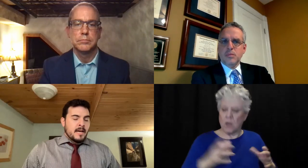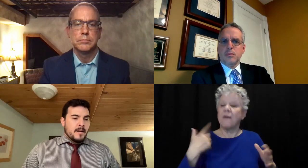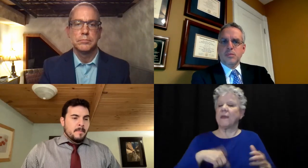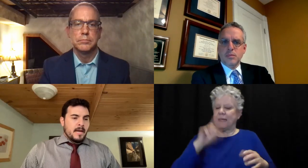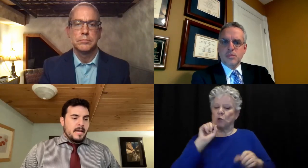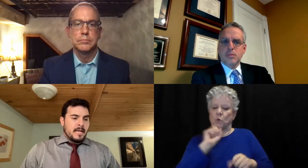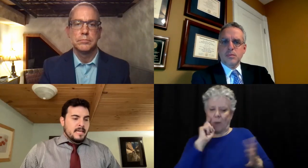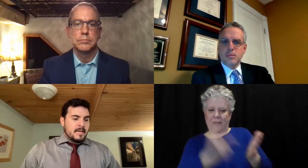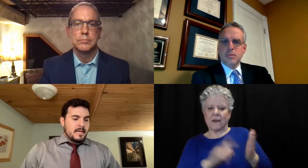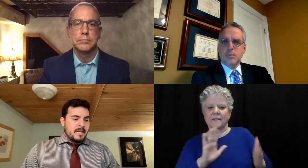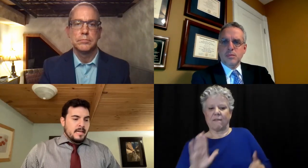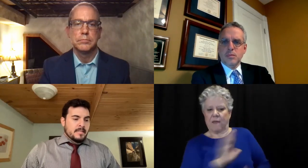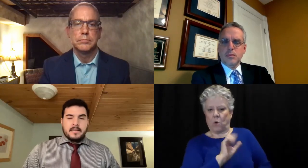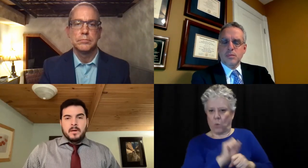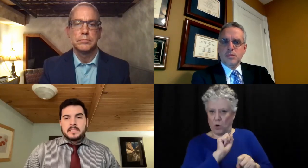recognized.